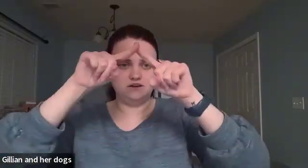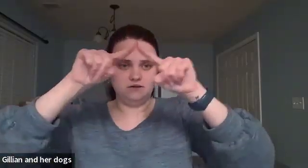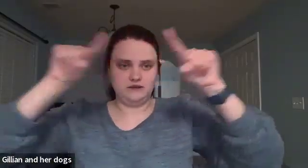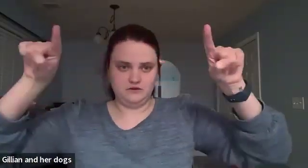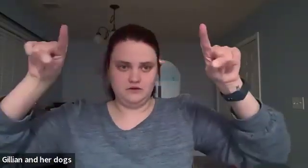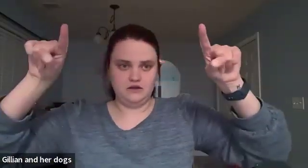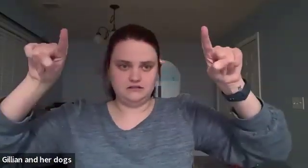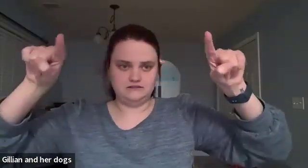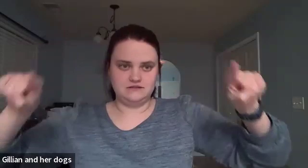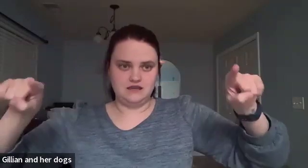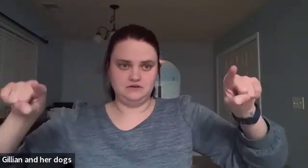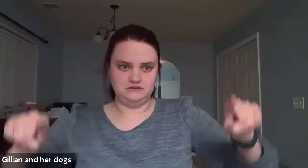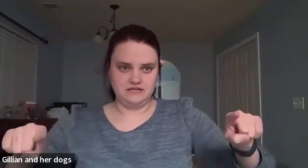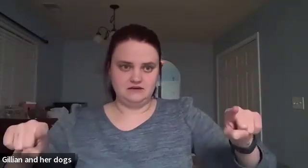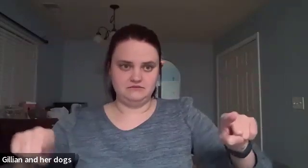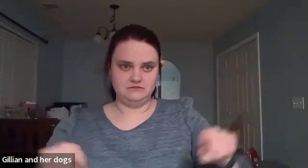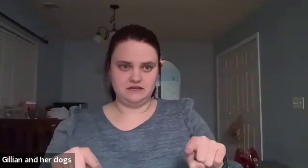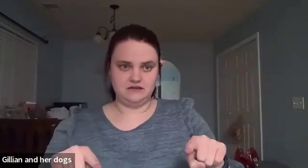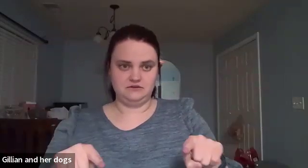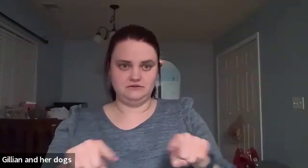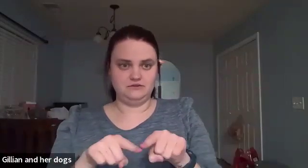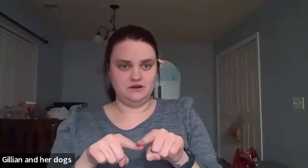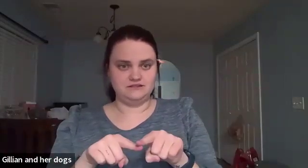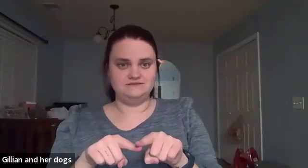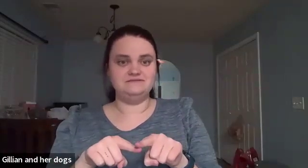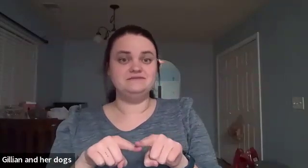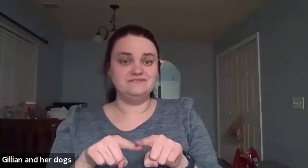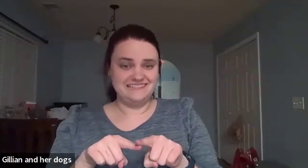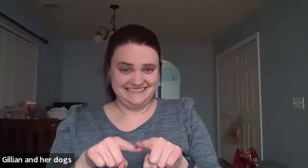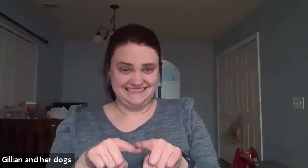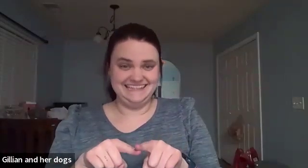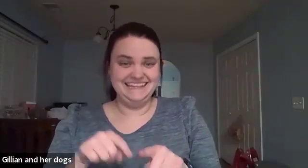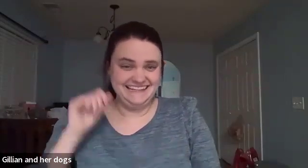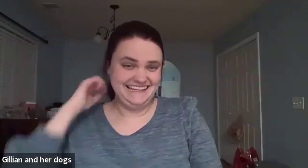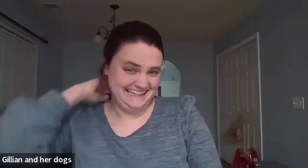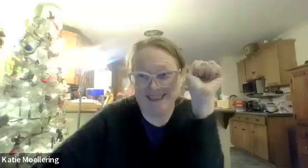octagon going across, diagonal, down, diagonal, cross. Wait a minute.